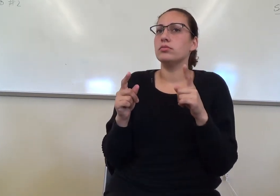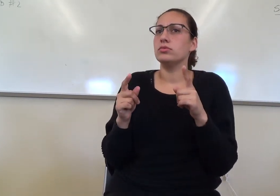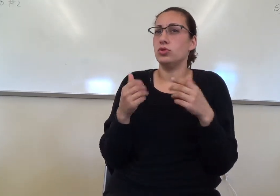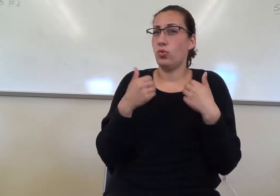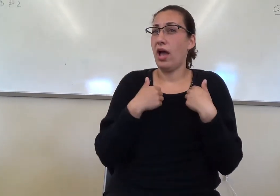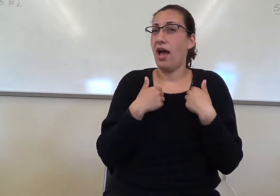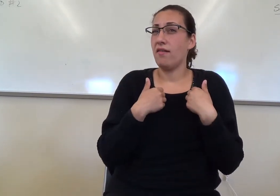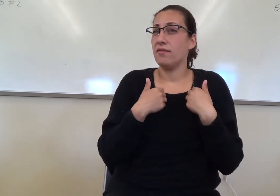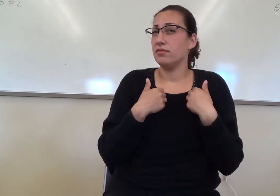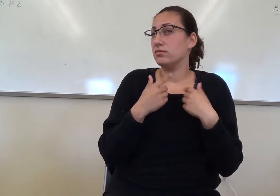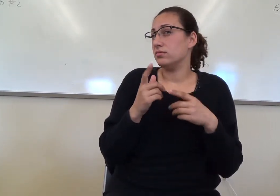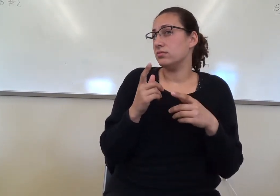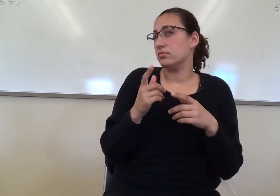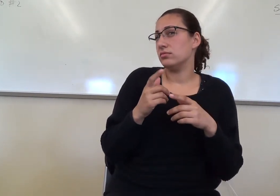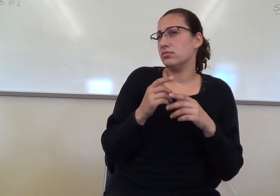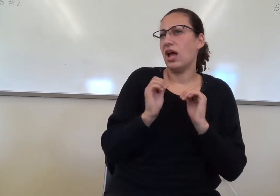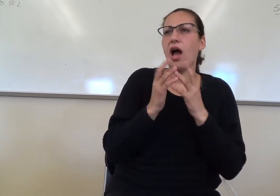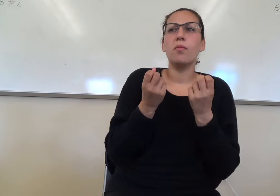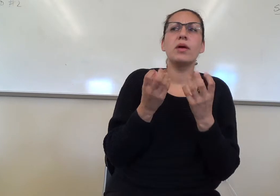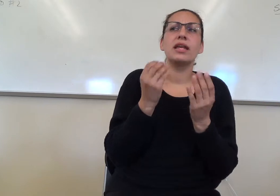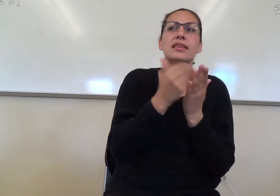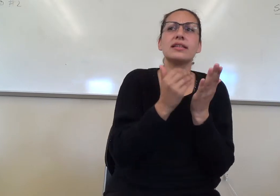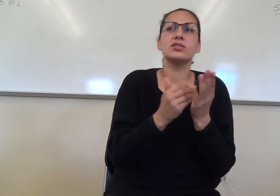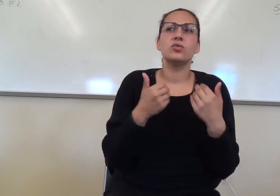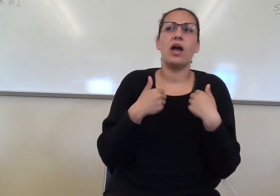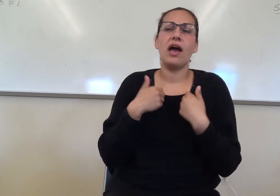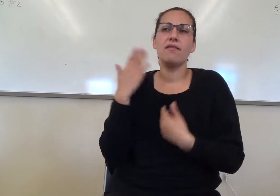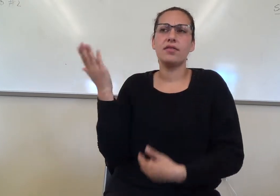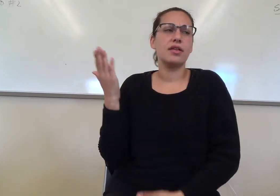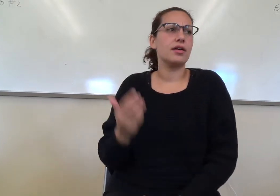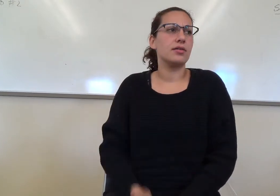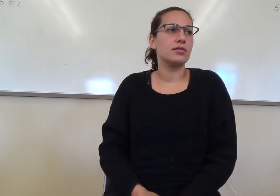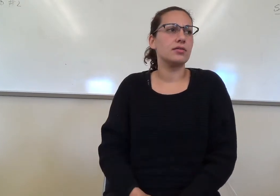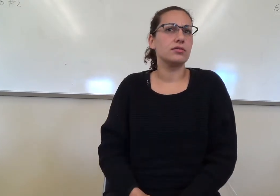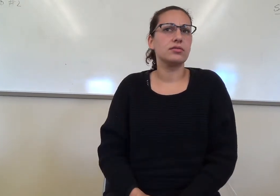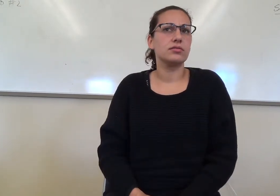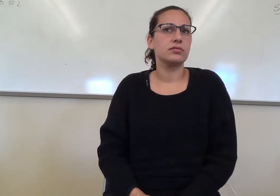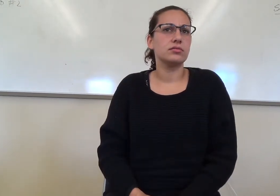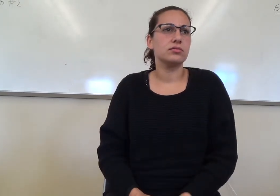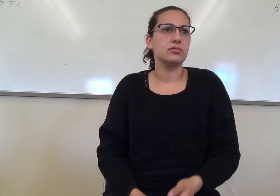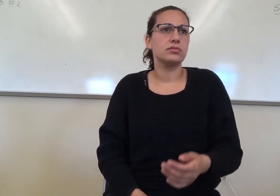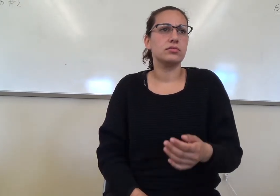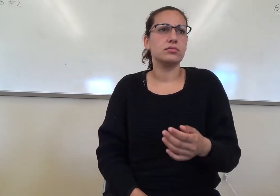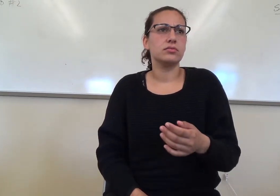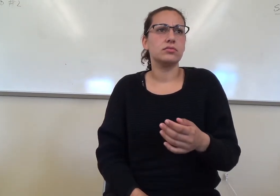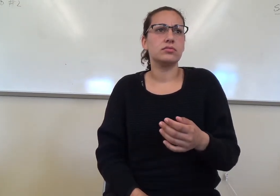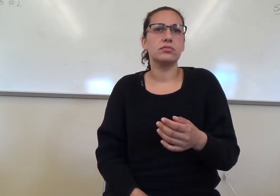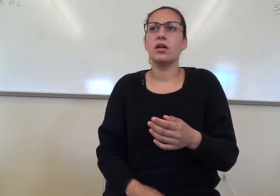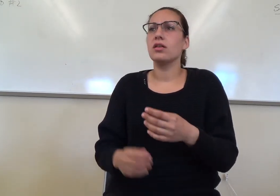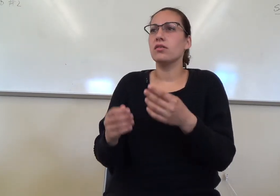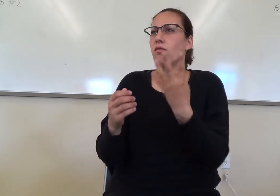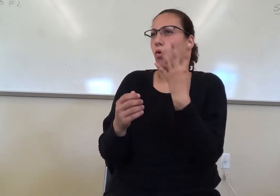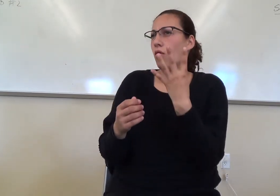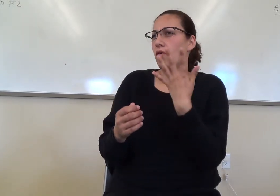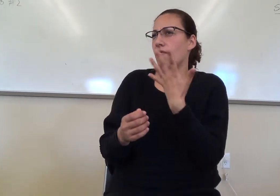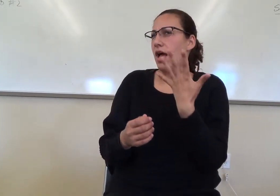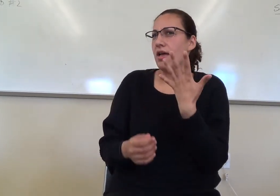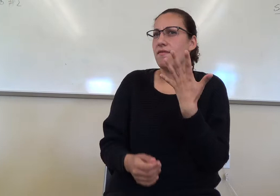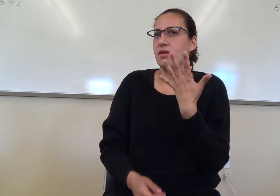5 in here? Yes. What do you see? Chance of information number 1, 2, 3,